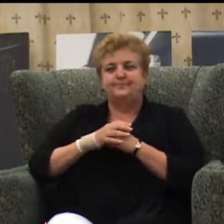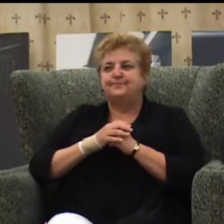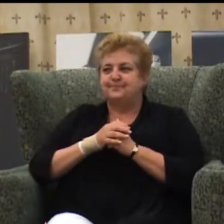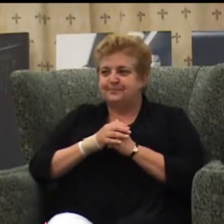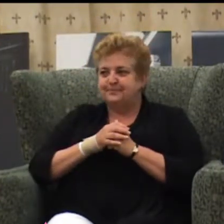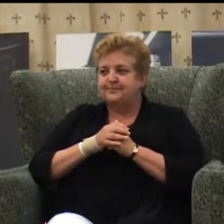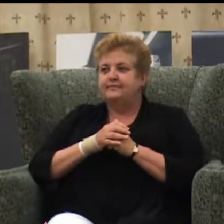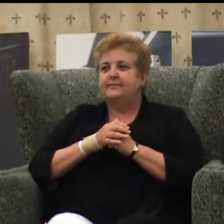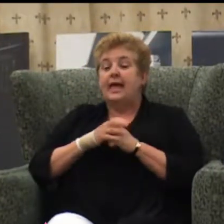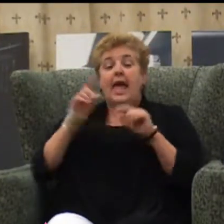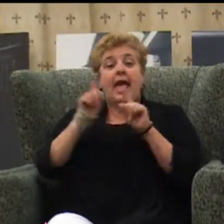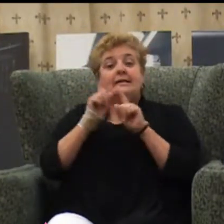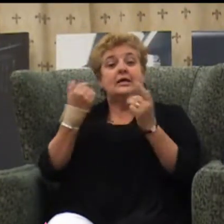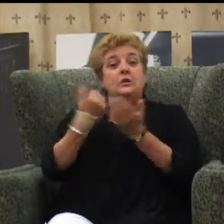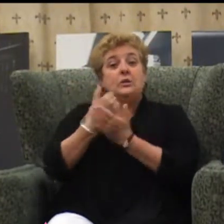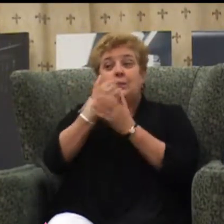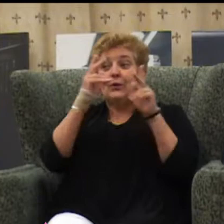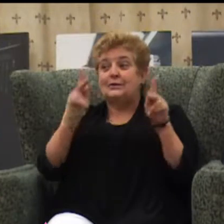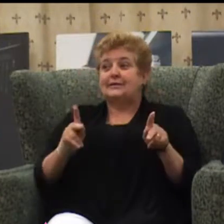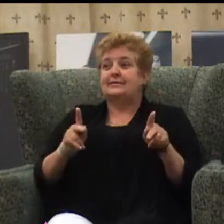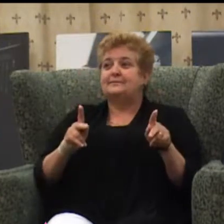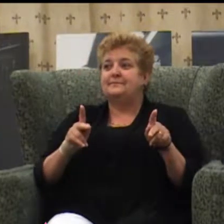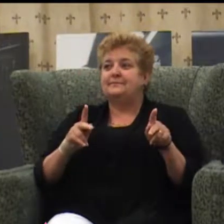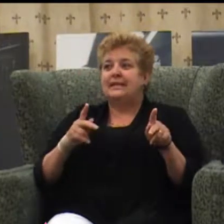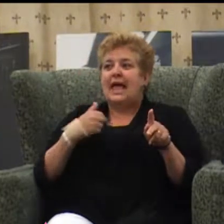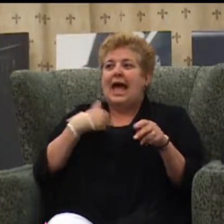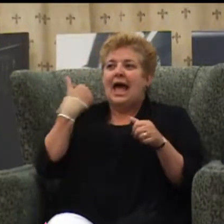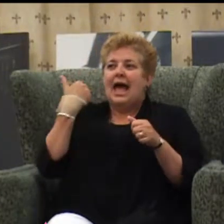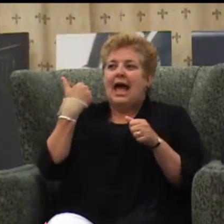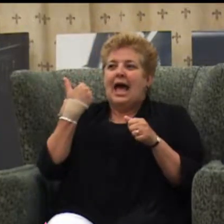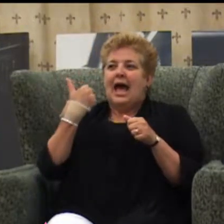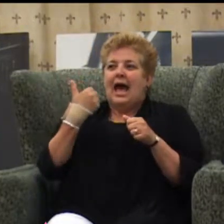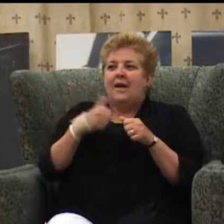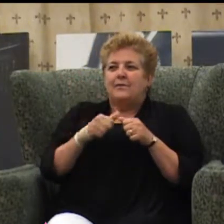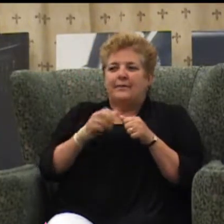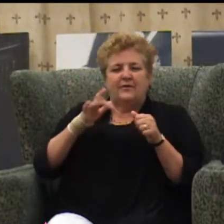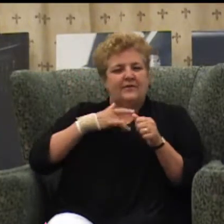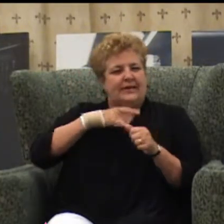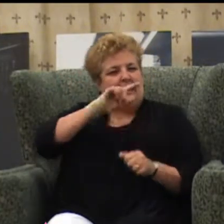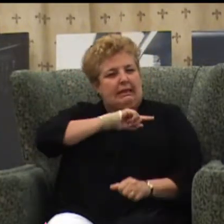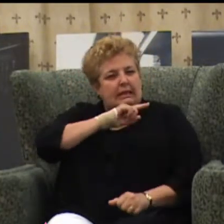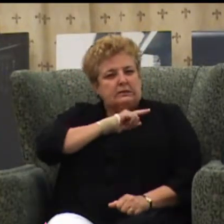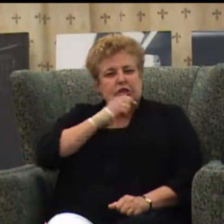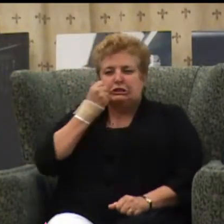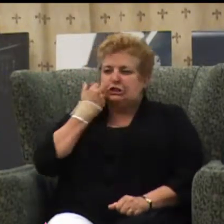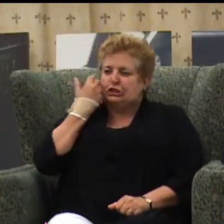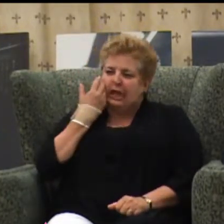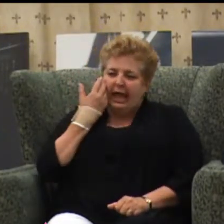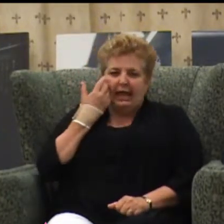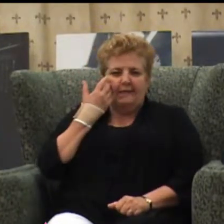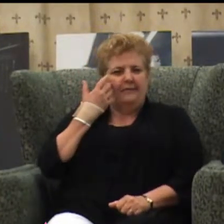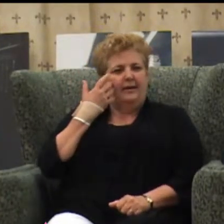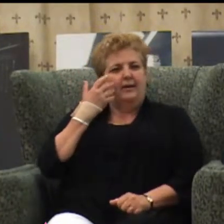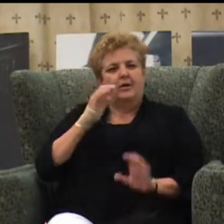as a newcomer, I remember, there was so much guilt and shame about being, new. I doing that walk of